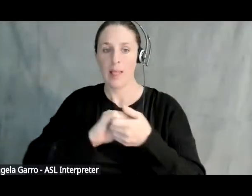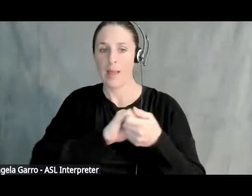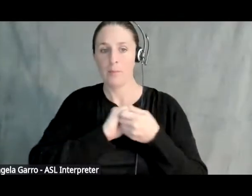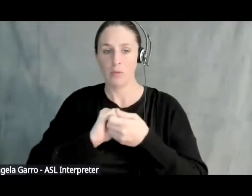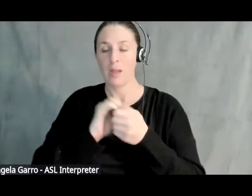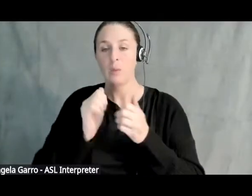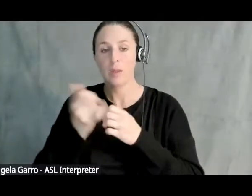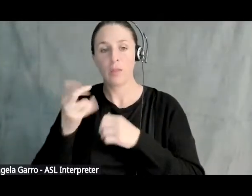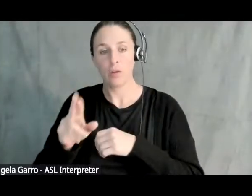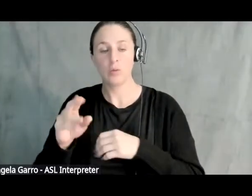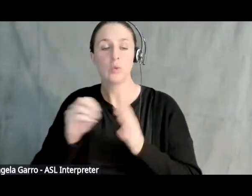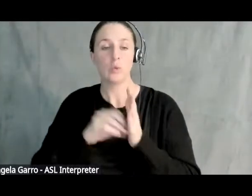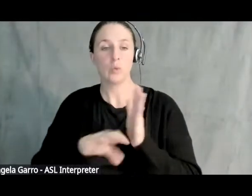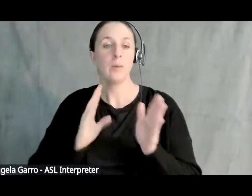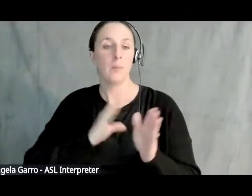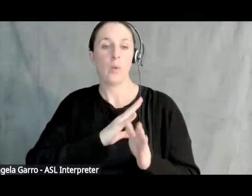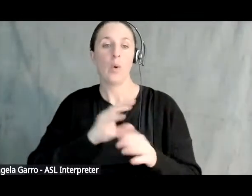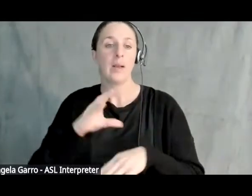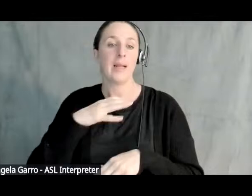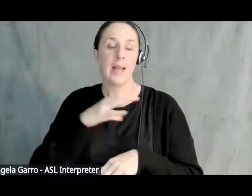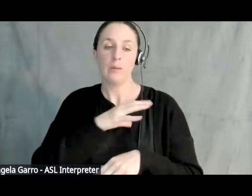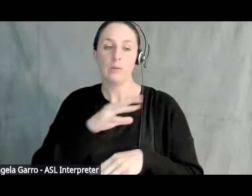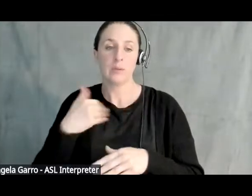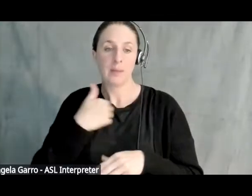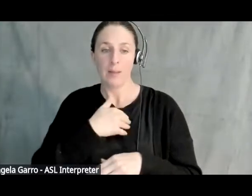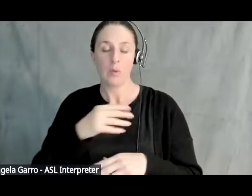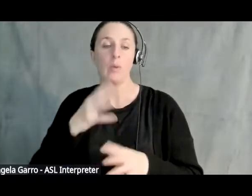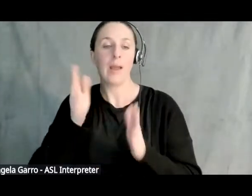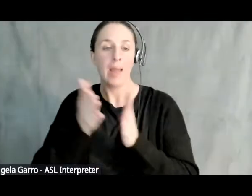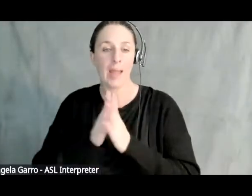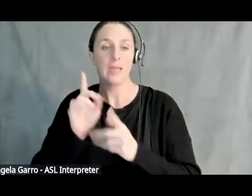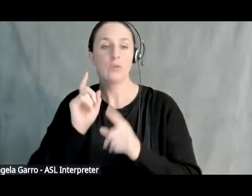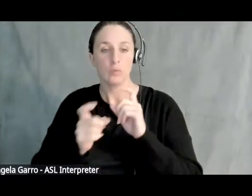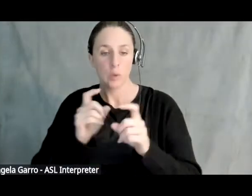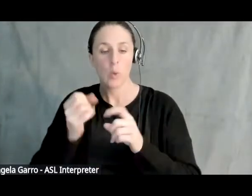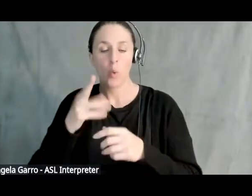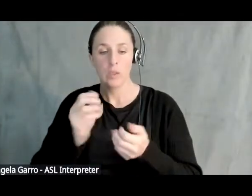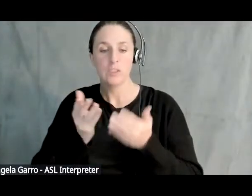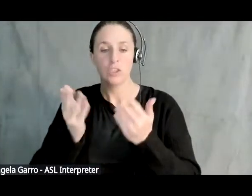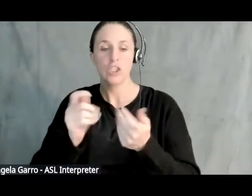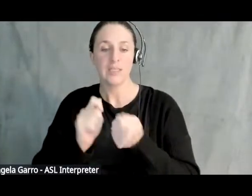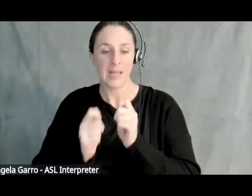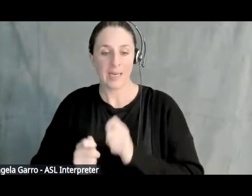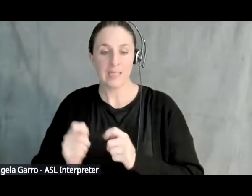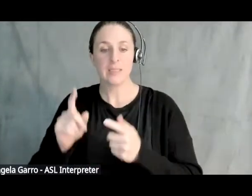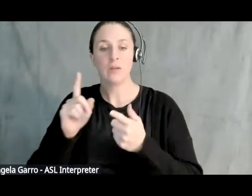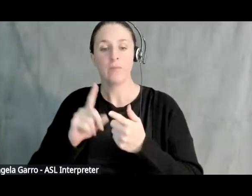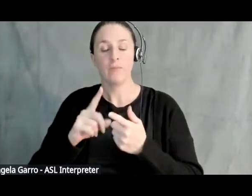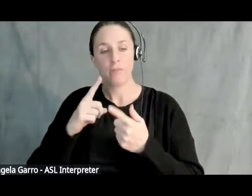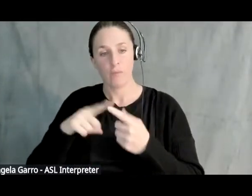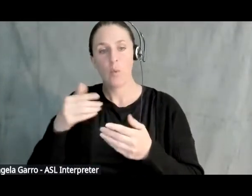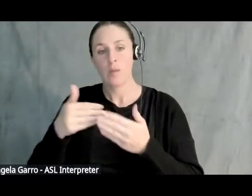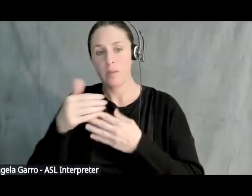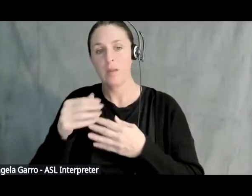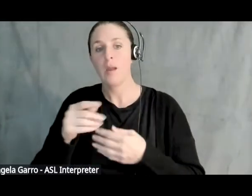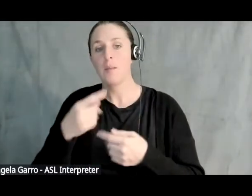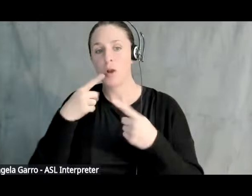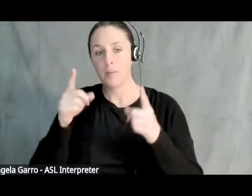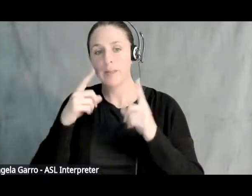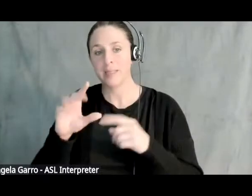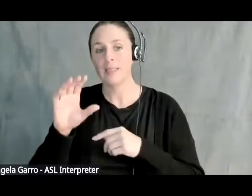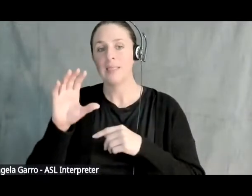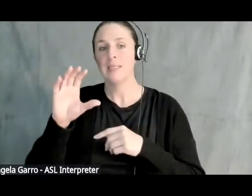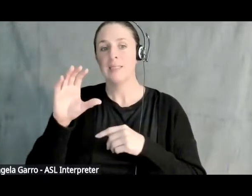And student board council members were asked to contribute or suggest edits to the 4 upcoming proclamations, which are the Cesar Chavez